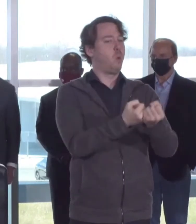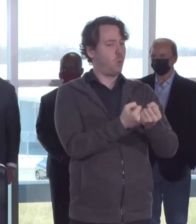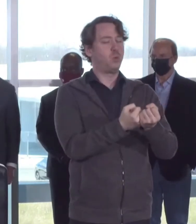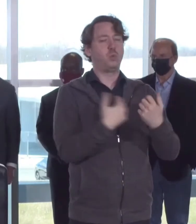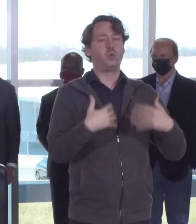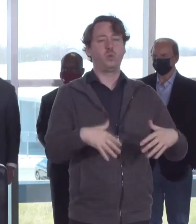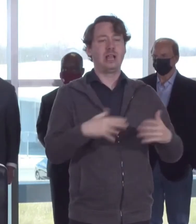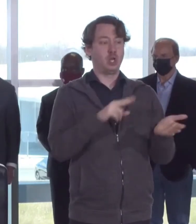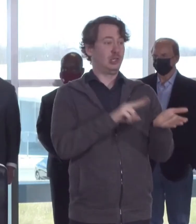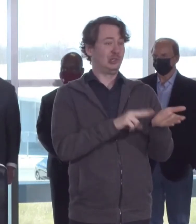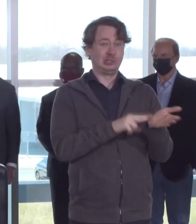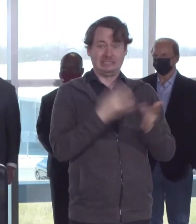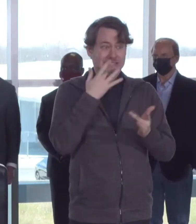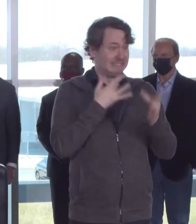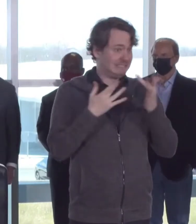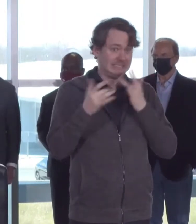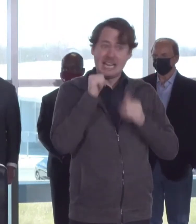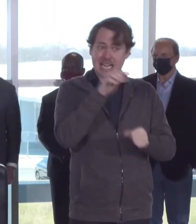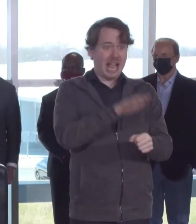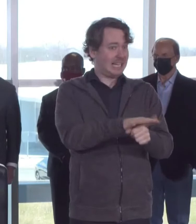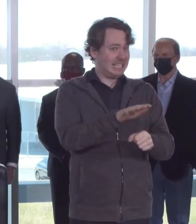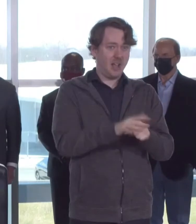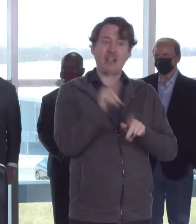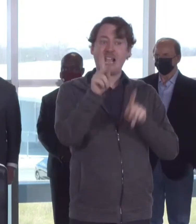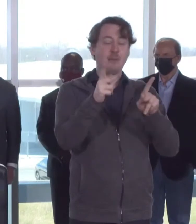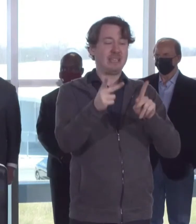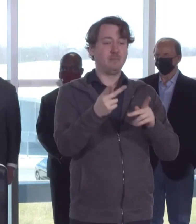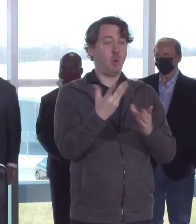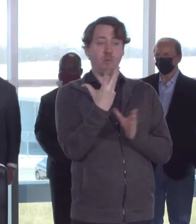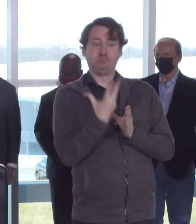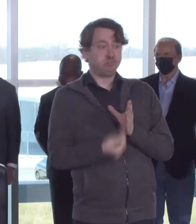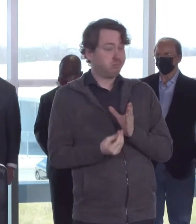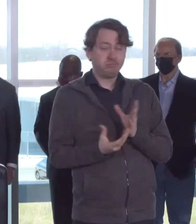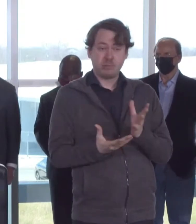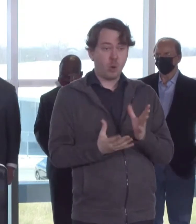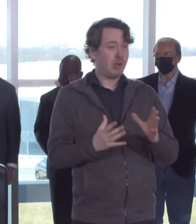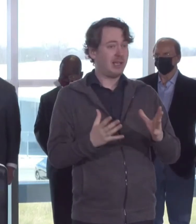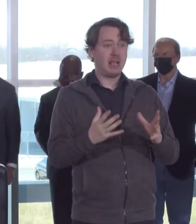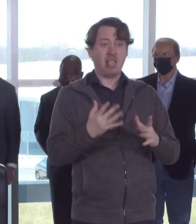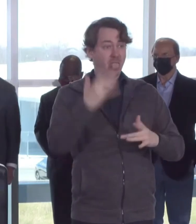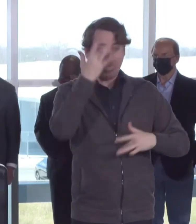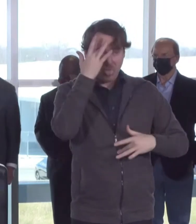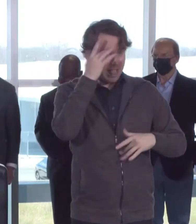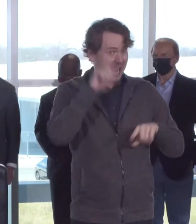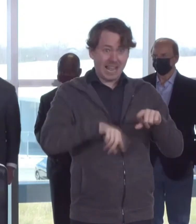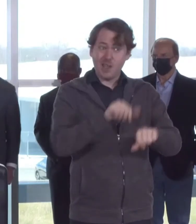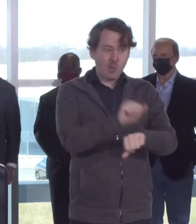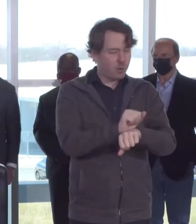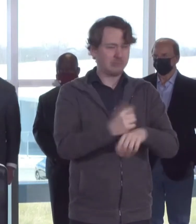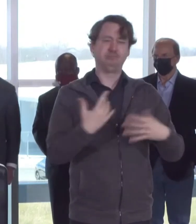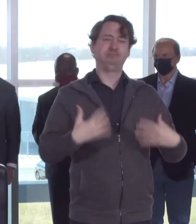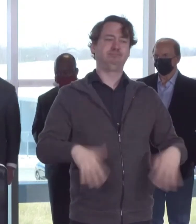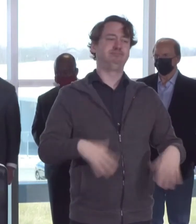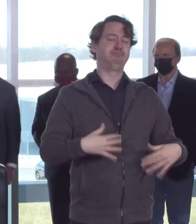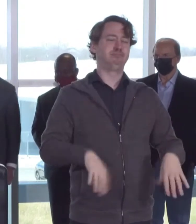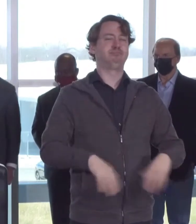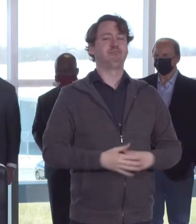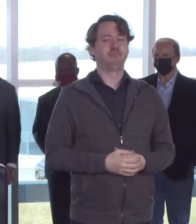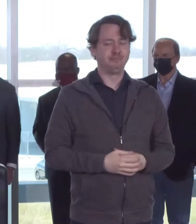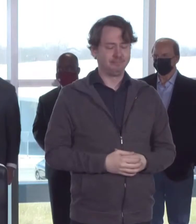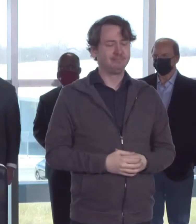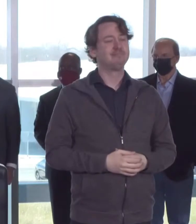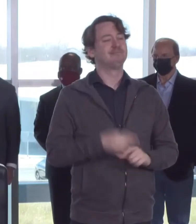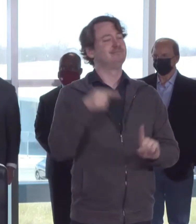with nursing shortages and people out with COVID is creating a great deal of stress. To that